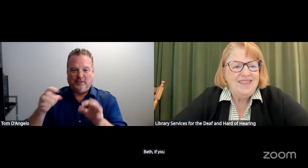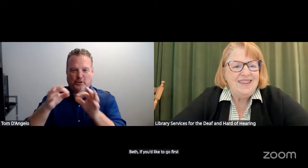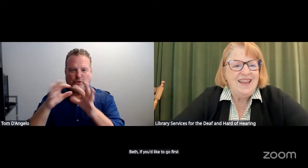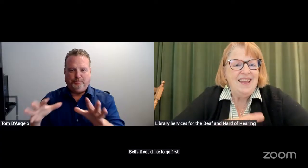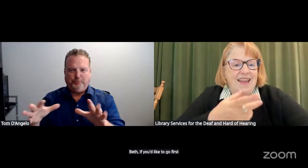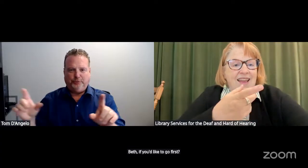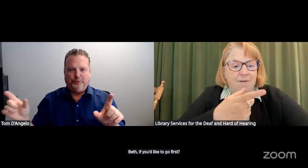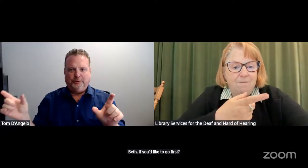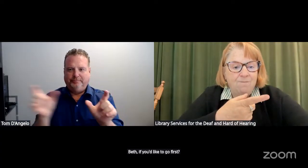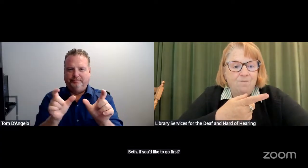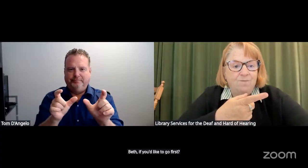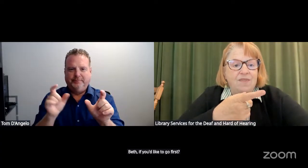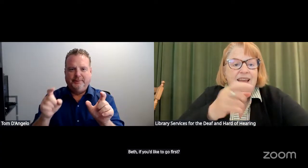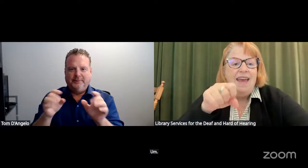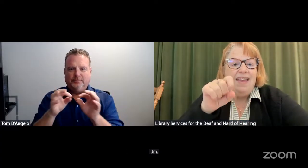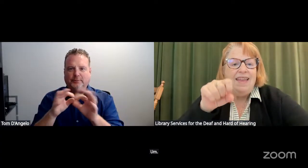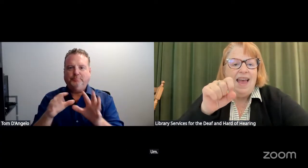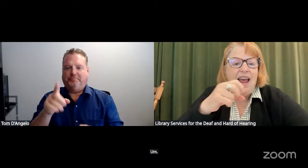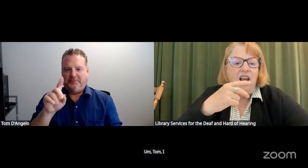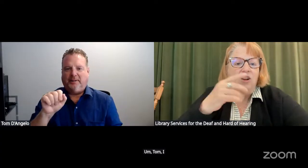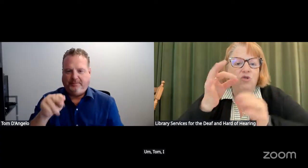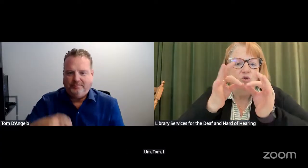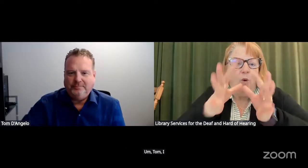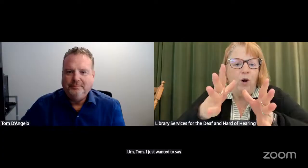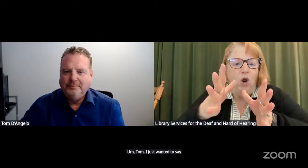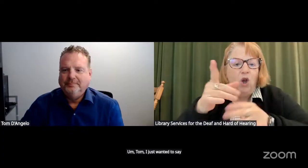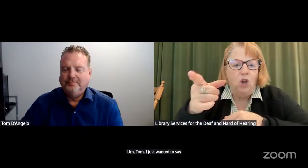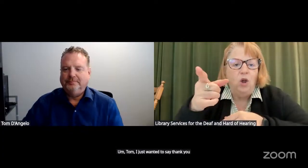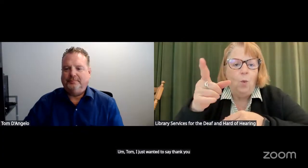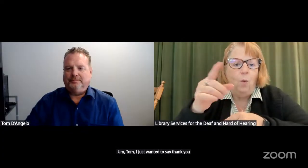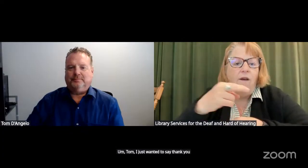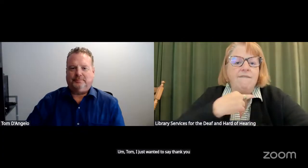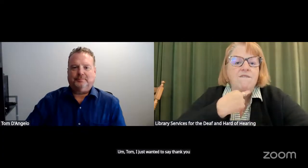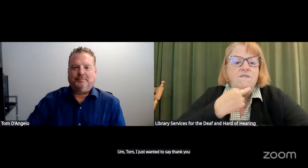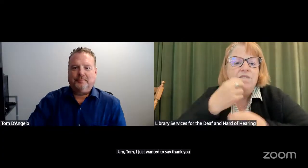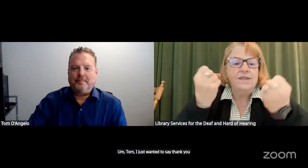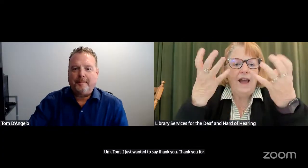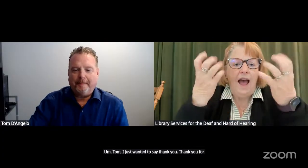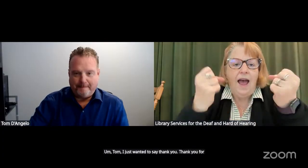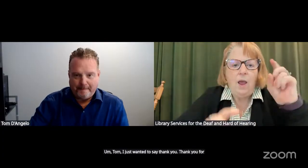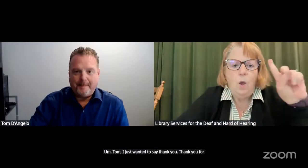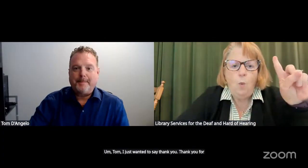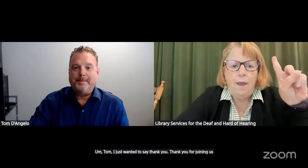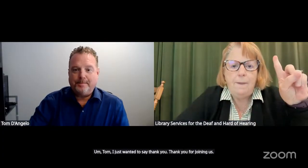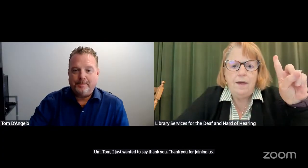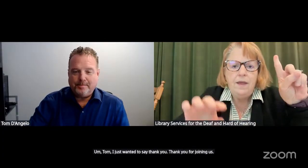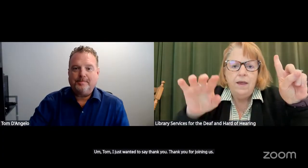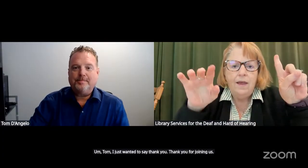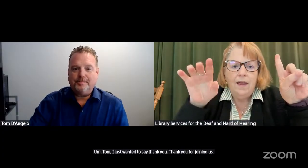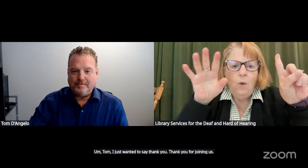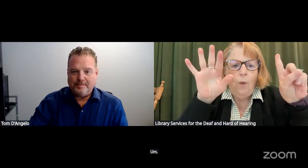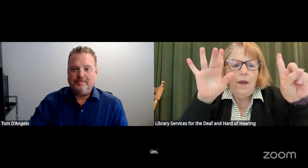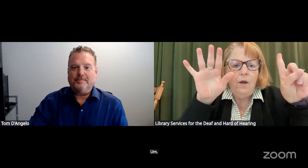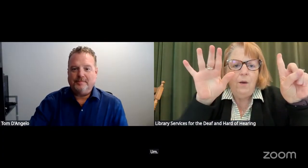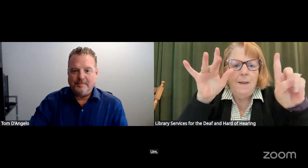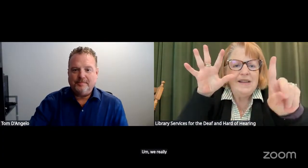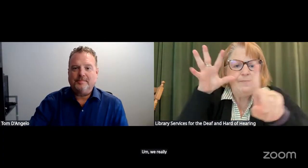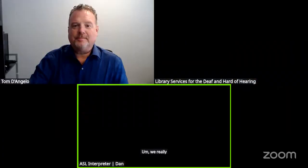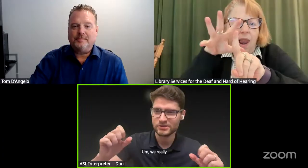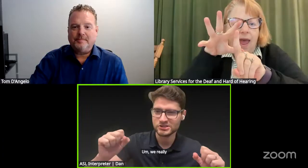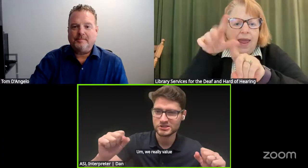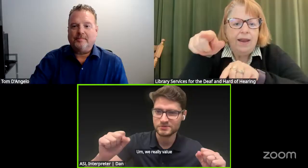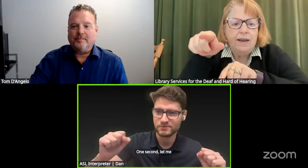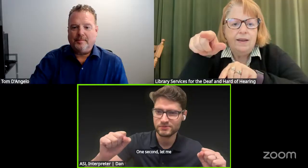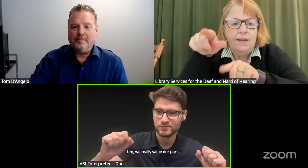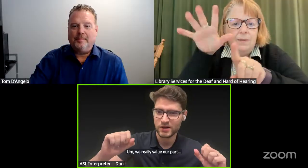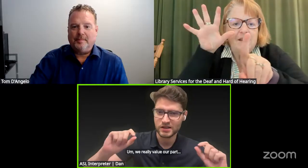first. Tom, I just wanted to say thank you. Thank you for joining us. We really One value our second, part.